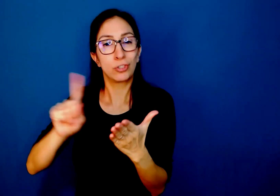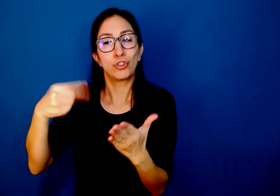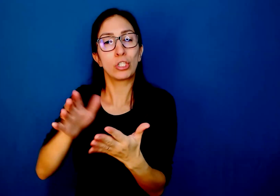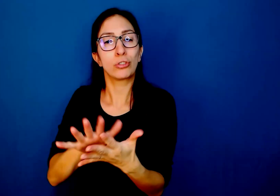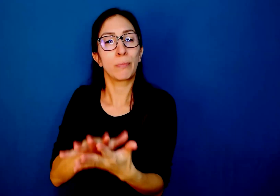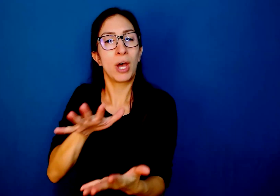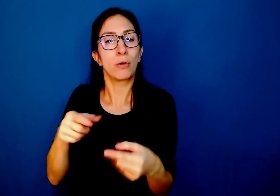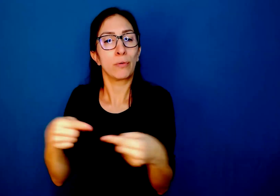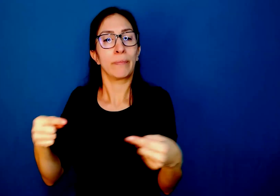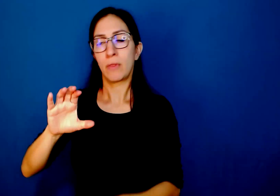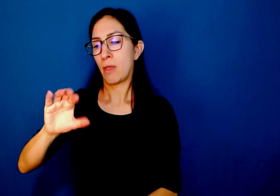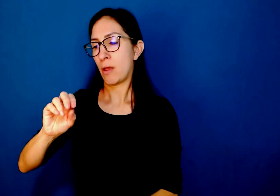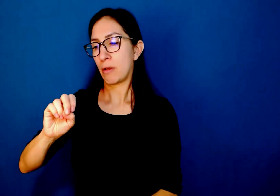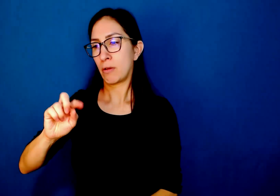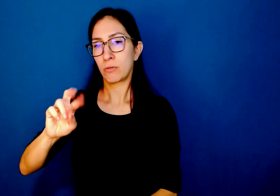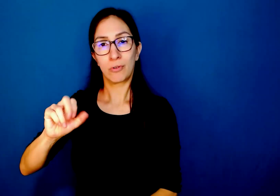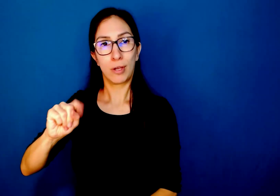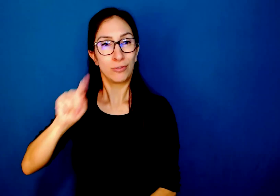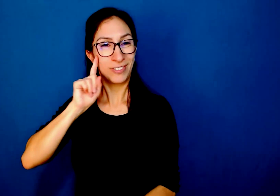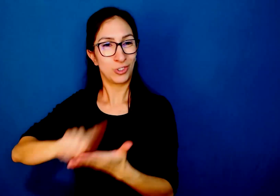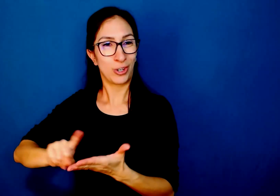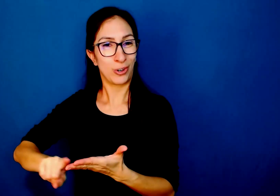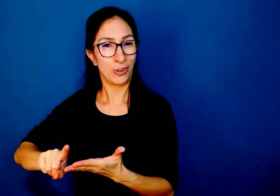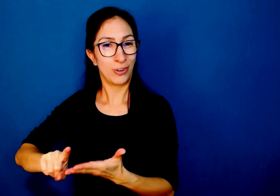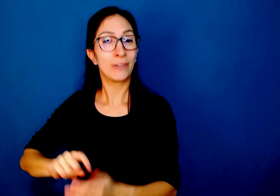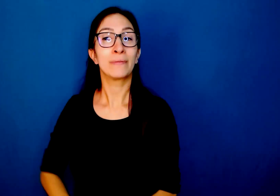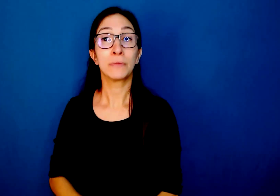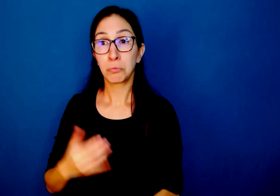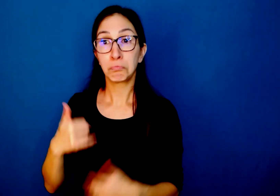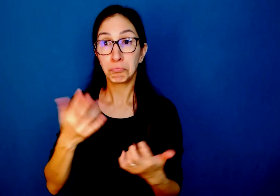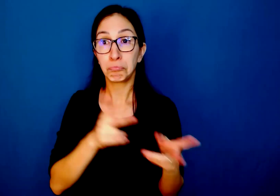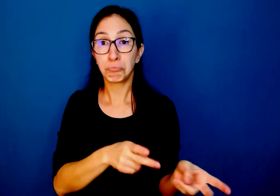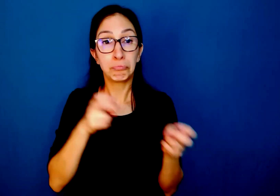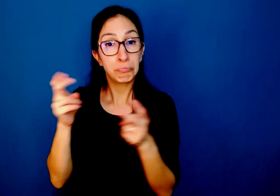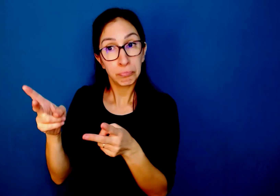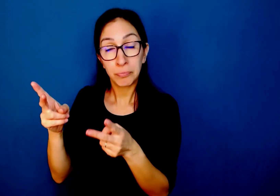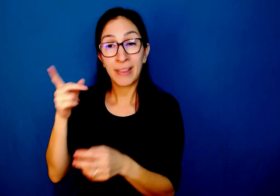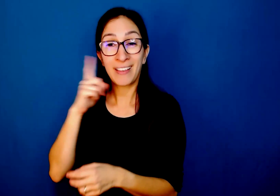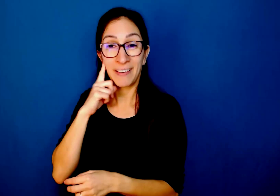So I am going to inspect the pigments button in my browser,